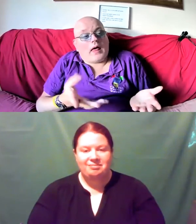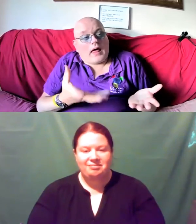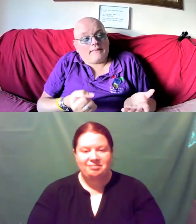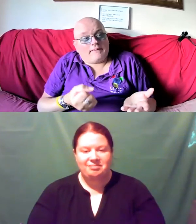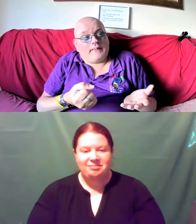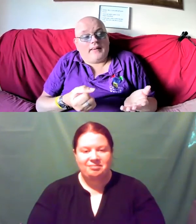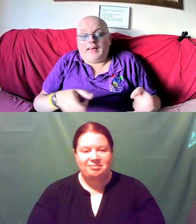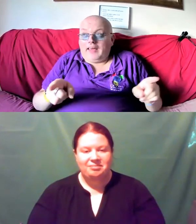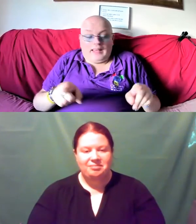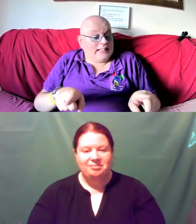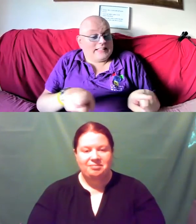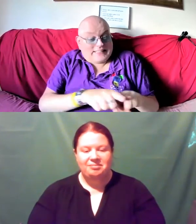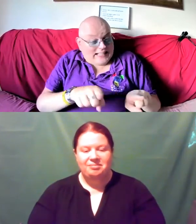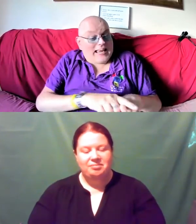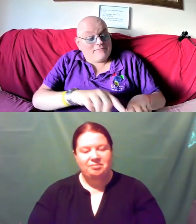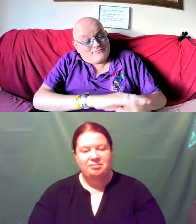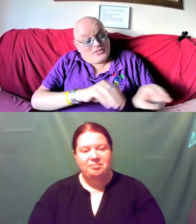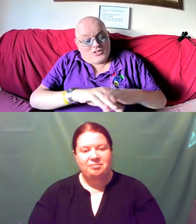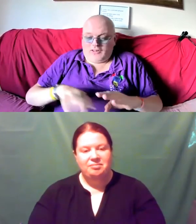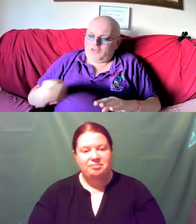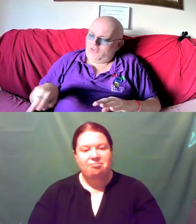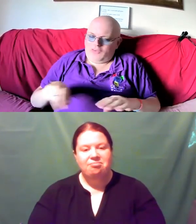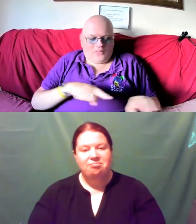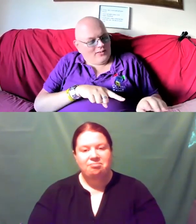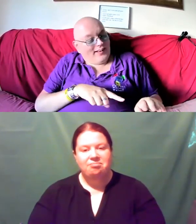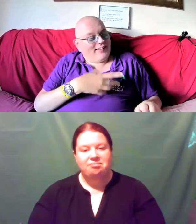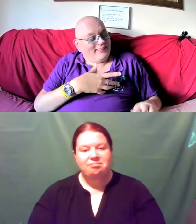exactly identical shoes on. So it broke the ice.